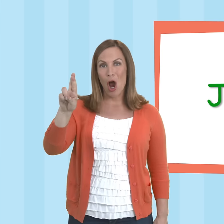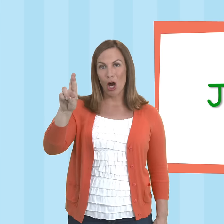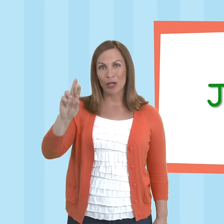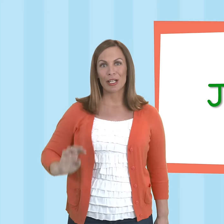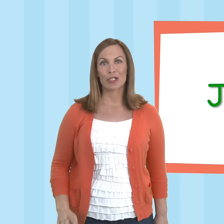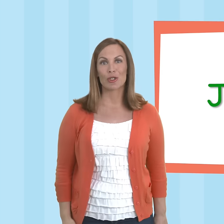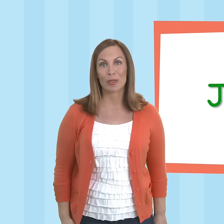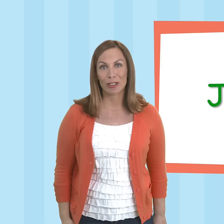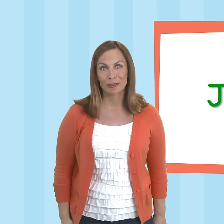J-U-P-I-T-E-R, Jupiter.